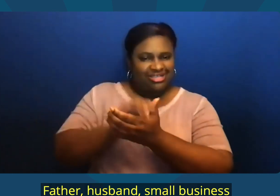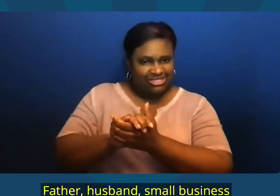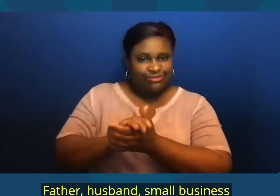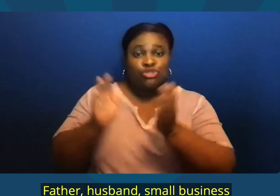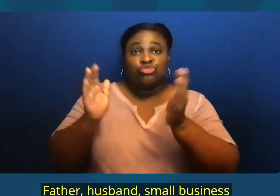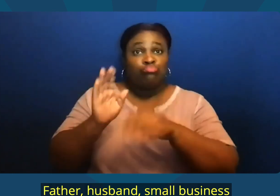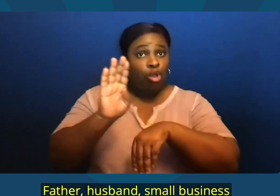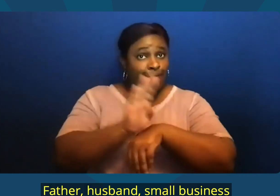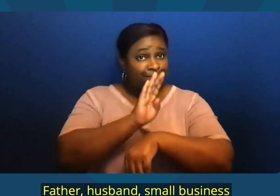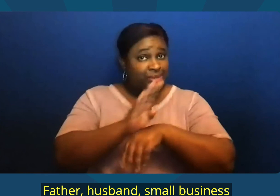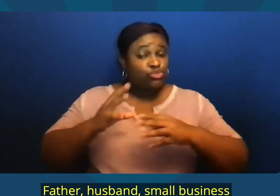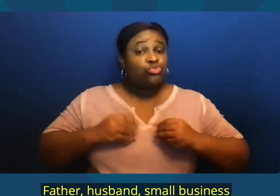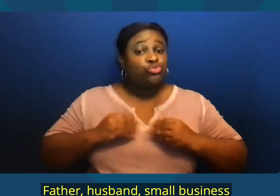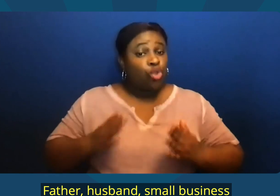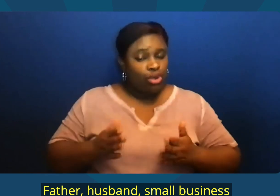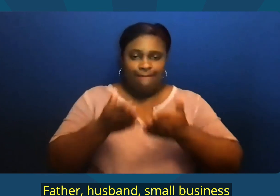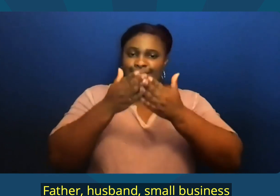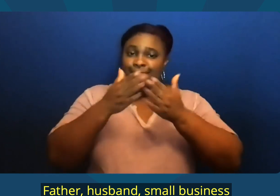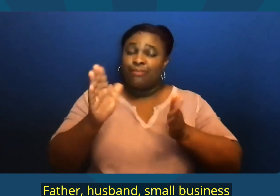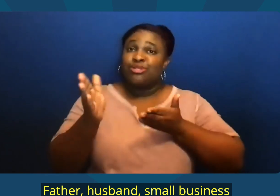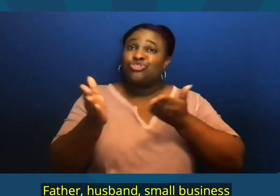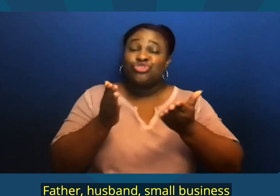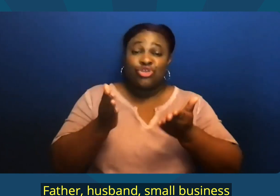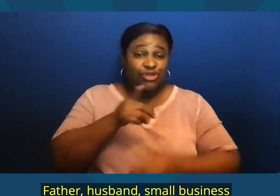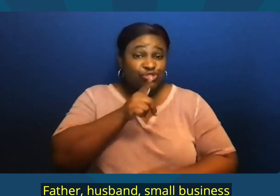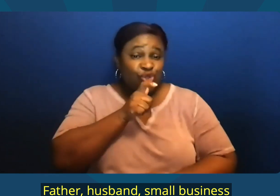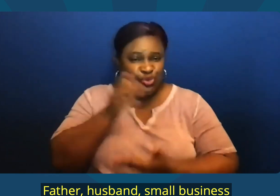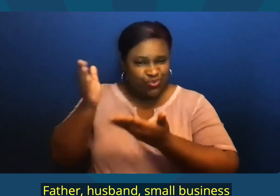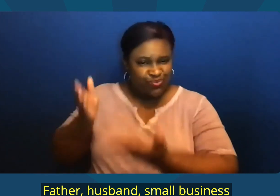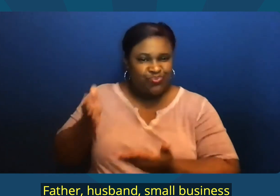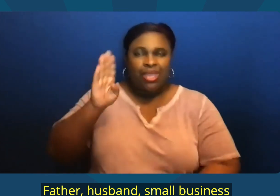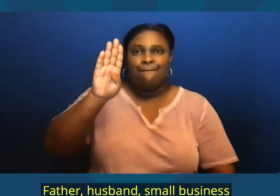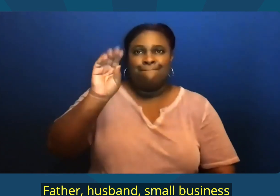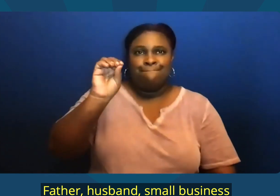Father, husband, small business owner, and public servant.